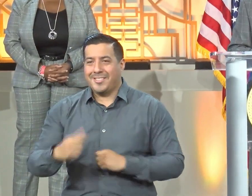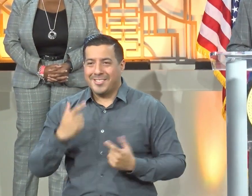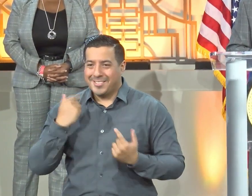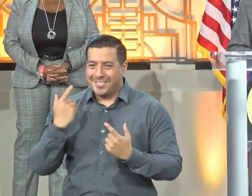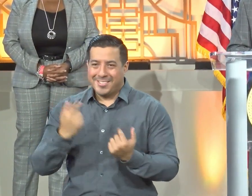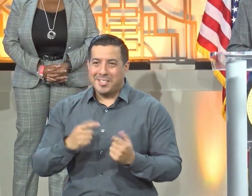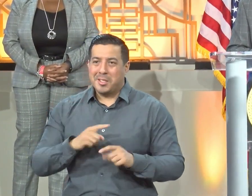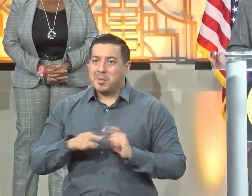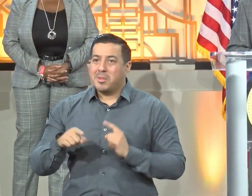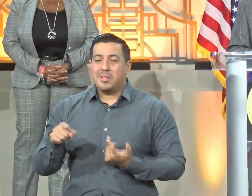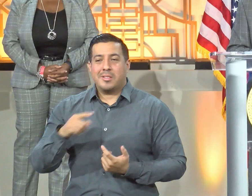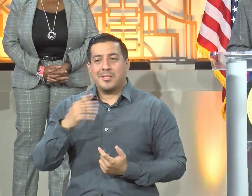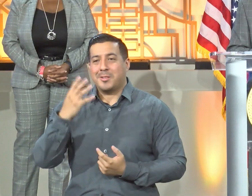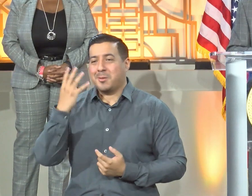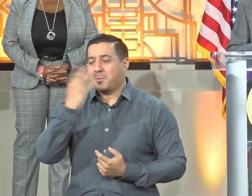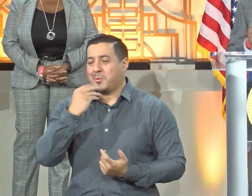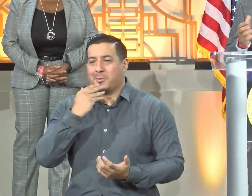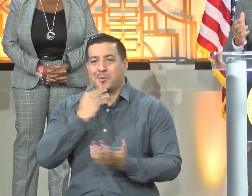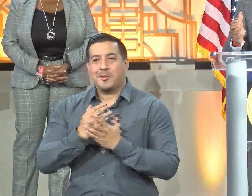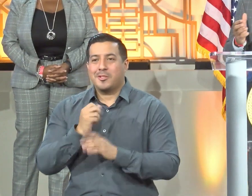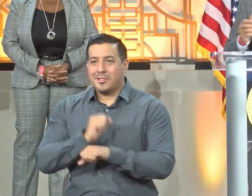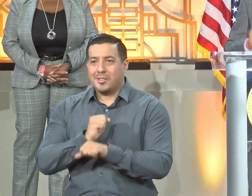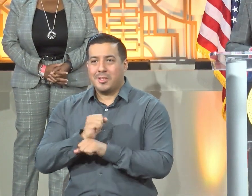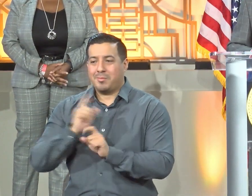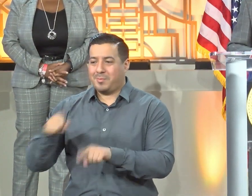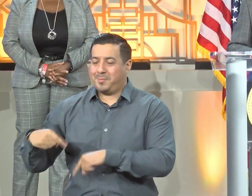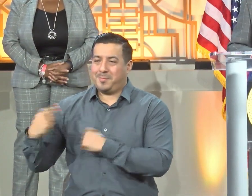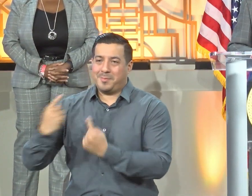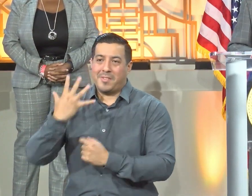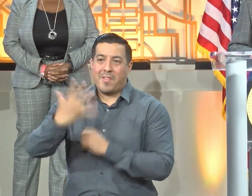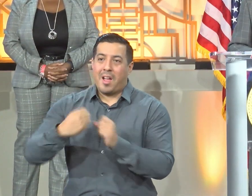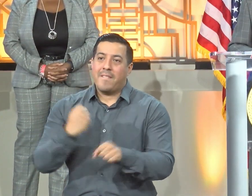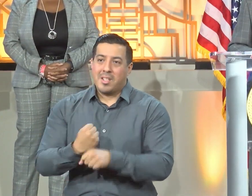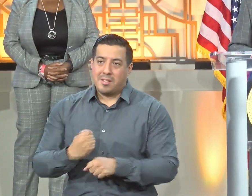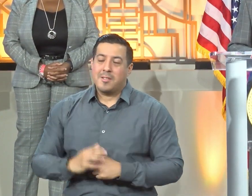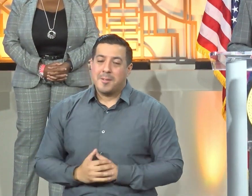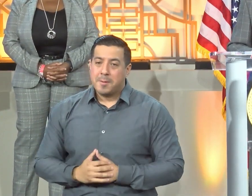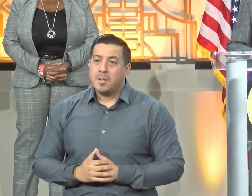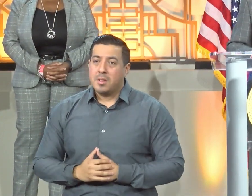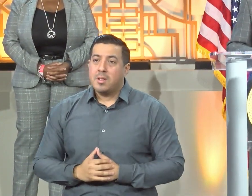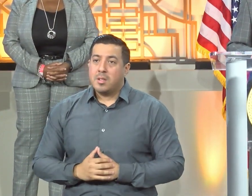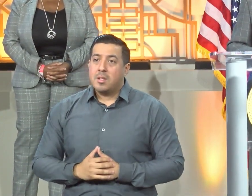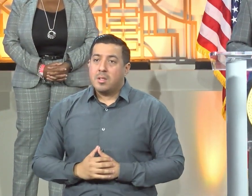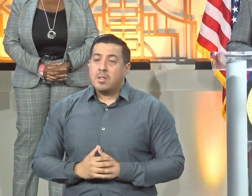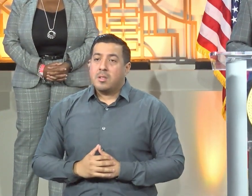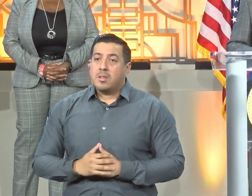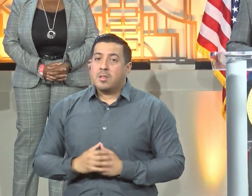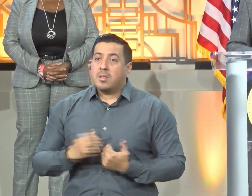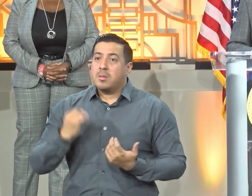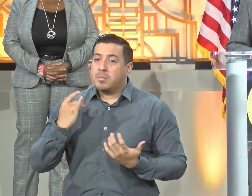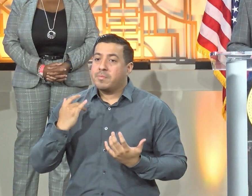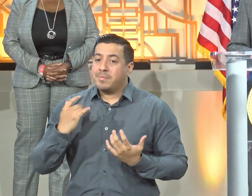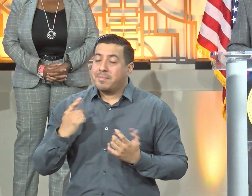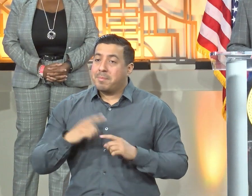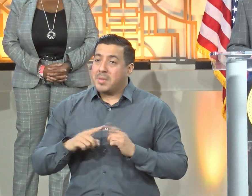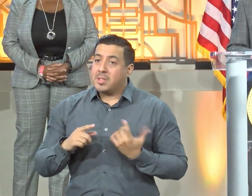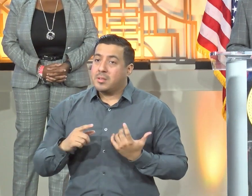And they have done it beautifully over the last 5 years. But there does come a moment in